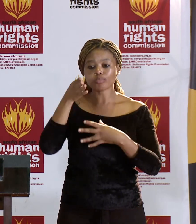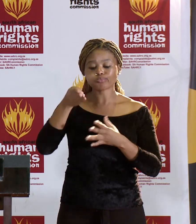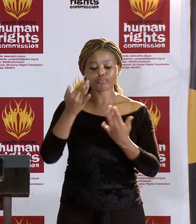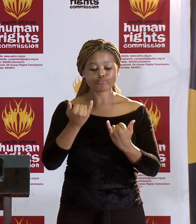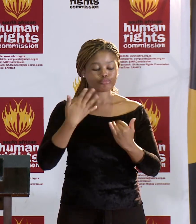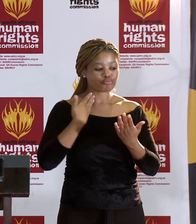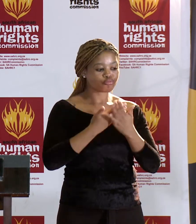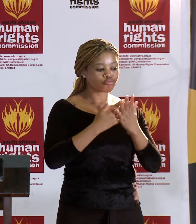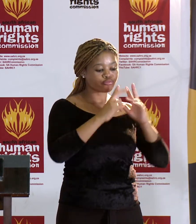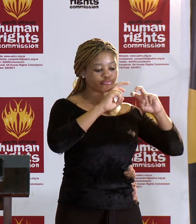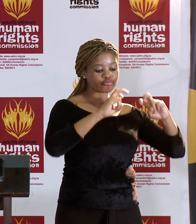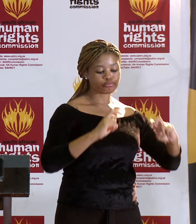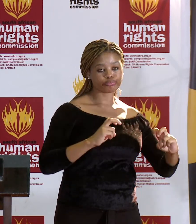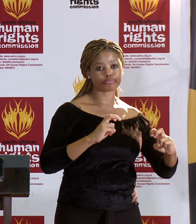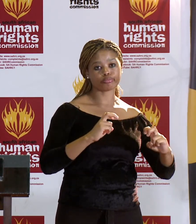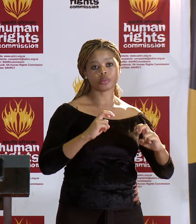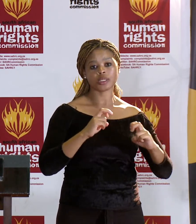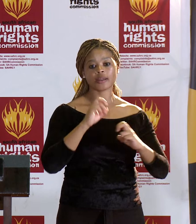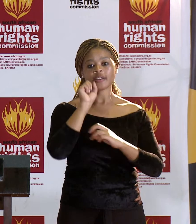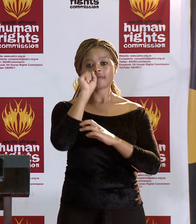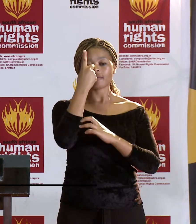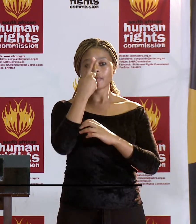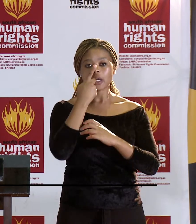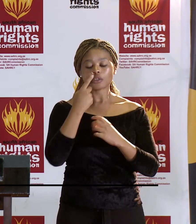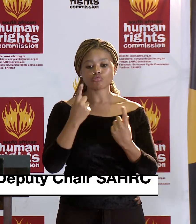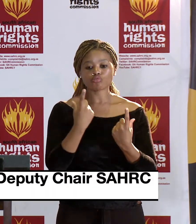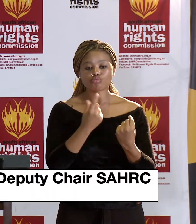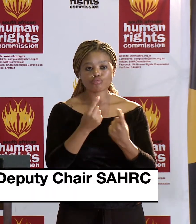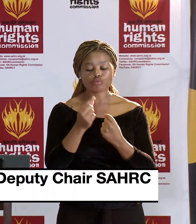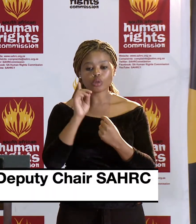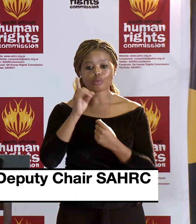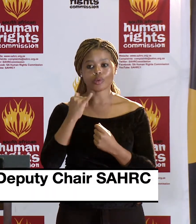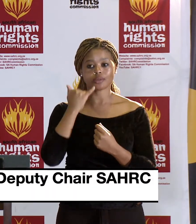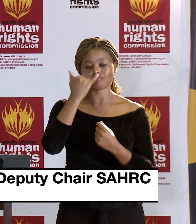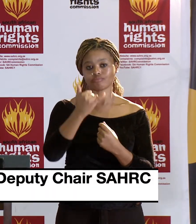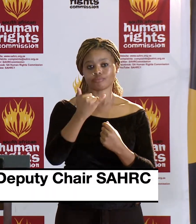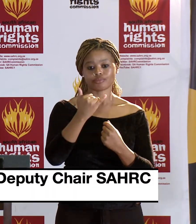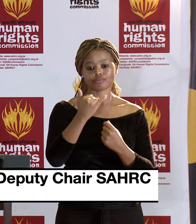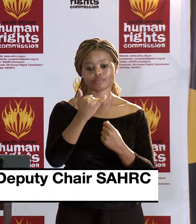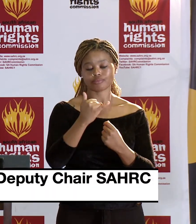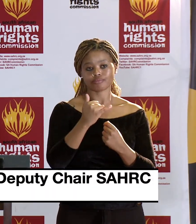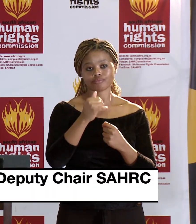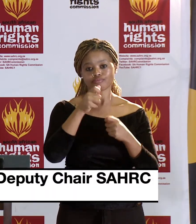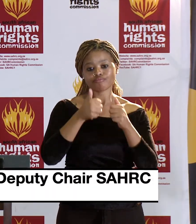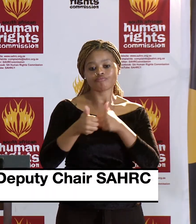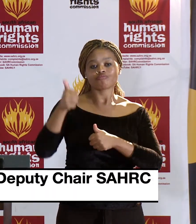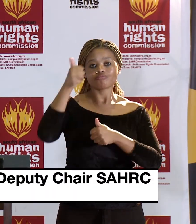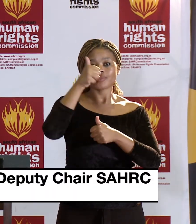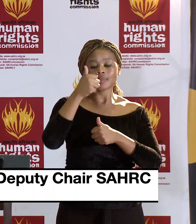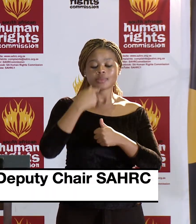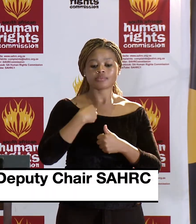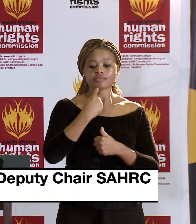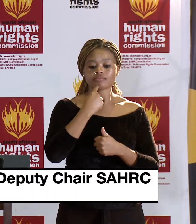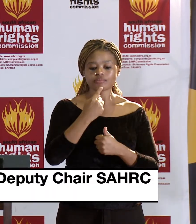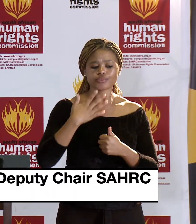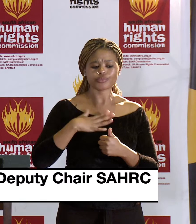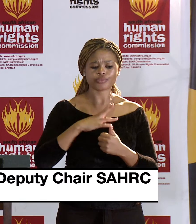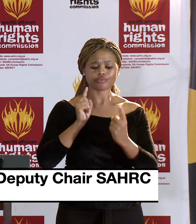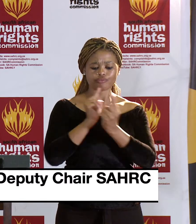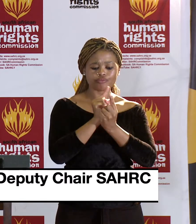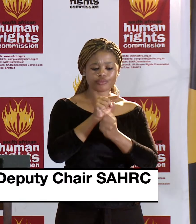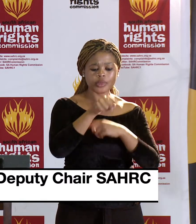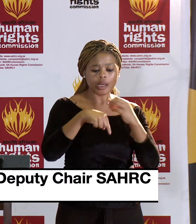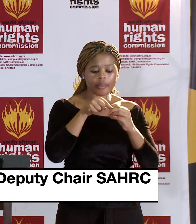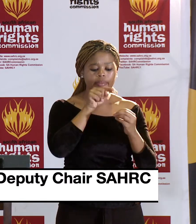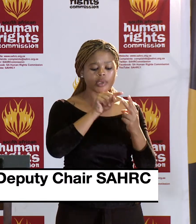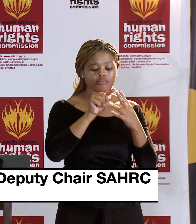and investigate. The first thing they would do is they would call the authorities and say, we want to come and see you about a